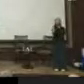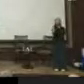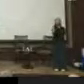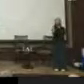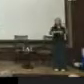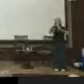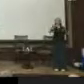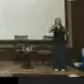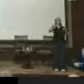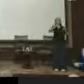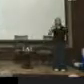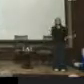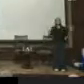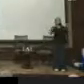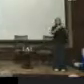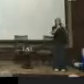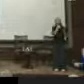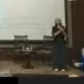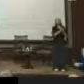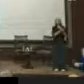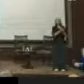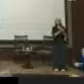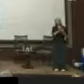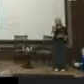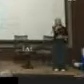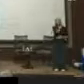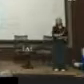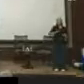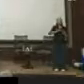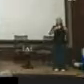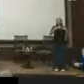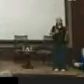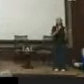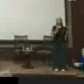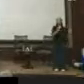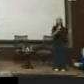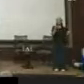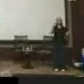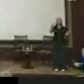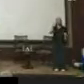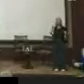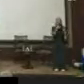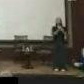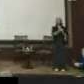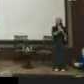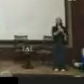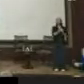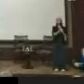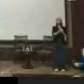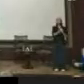with disability feel to be a part of this country and contribute to the